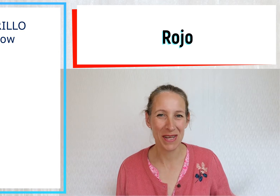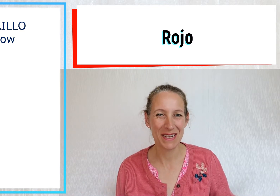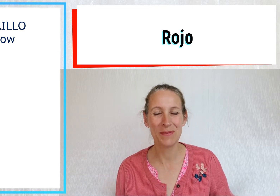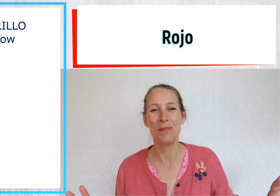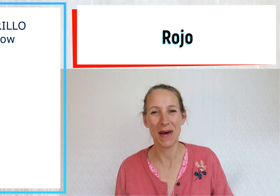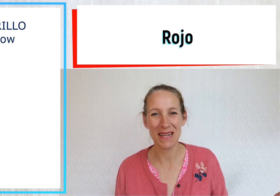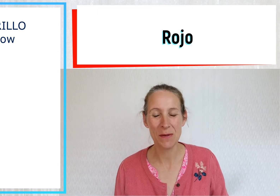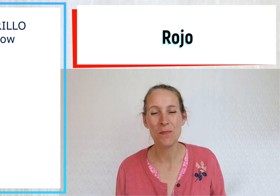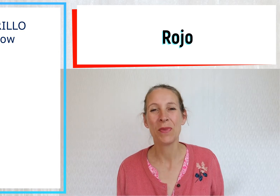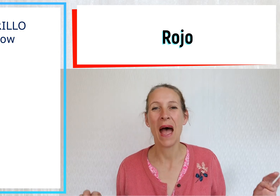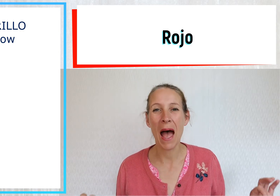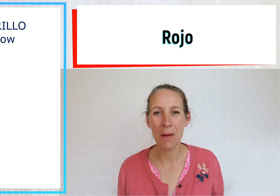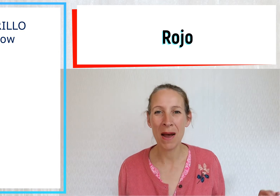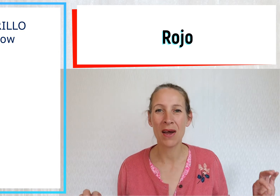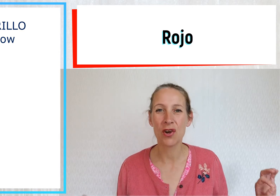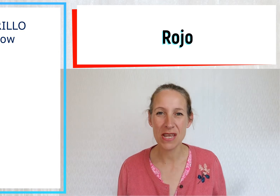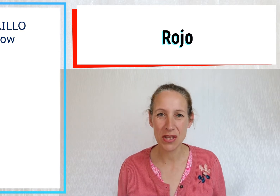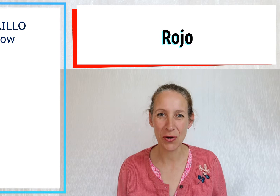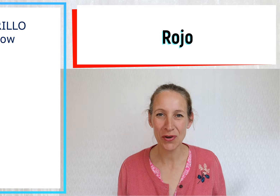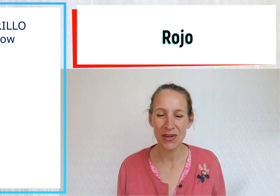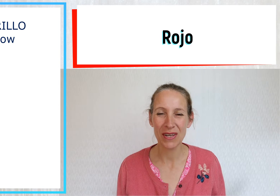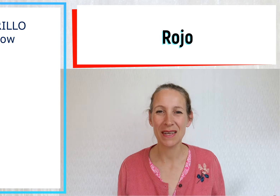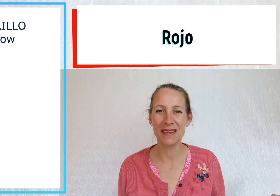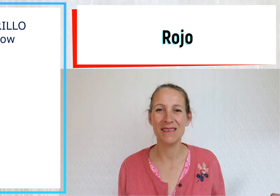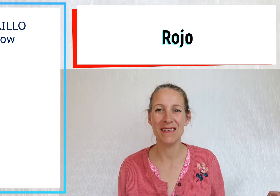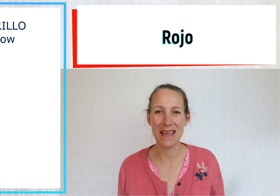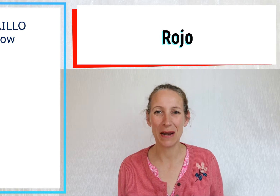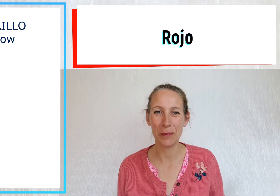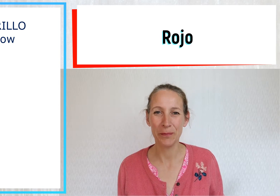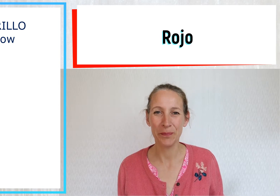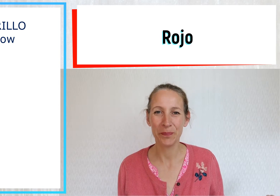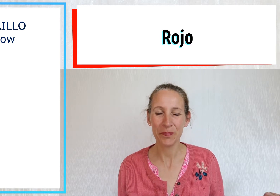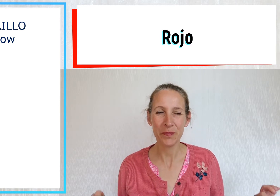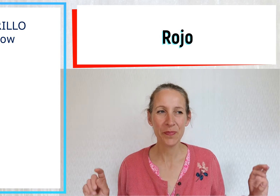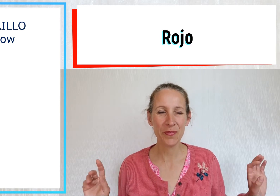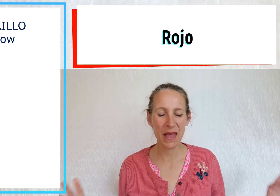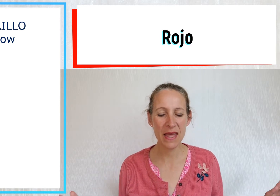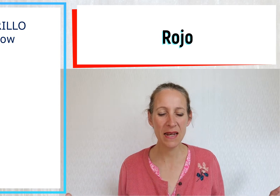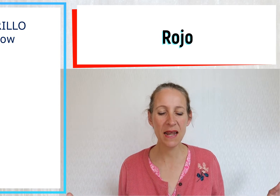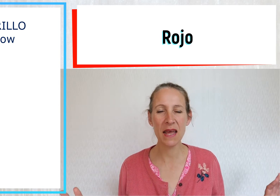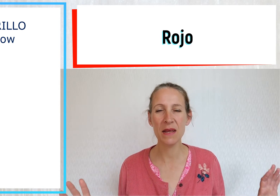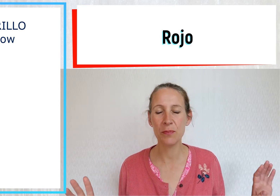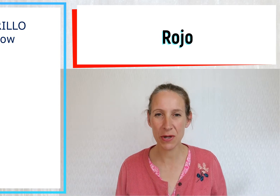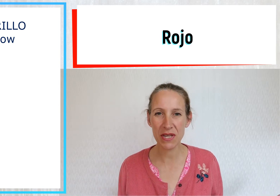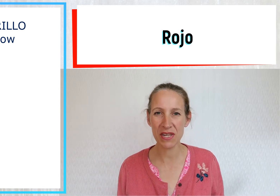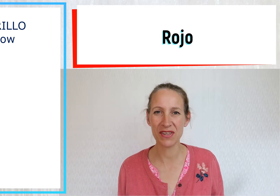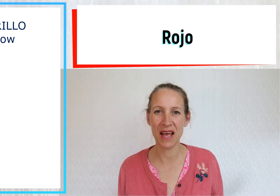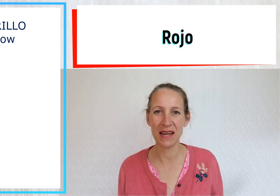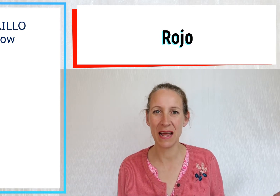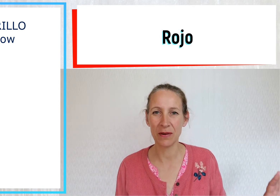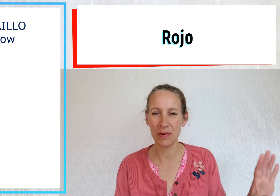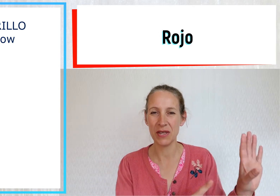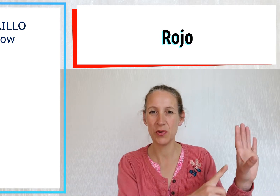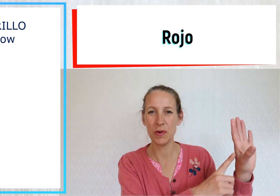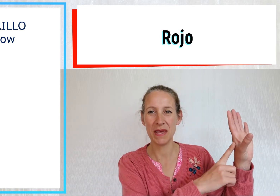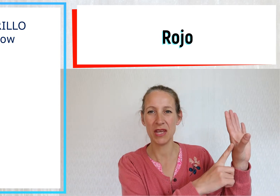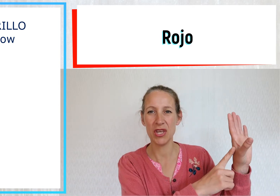words, but amarillo is yellow. In British Sign Language, we make a